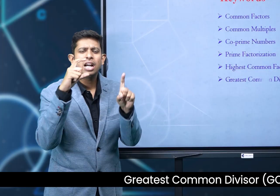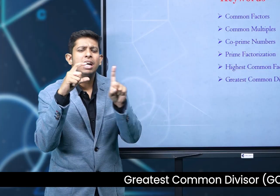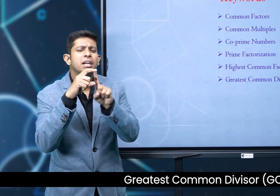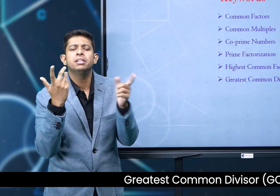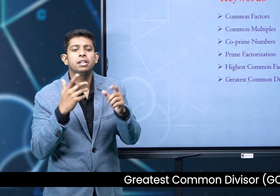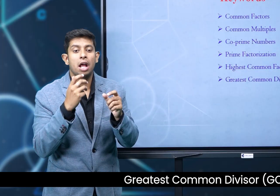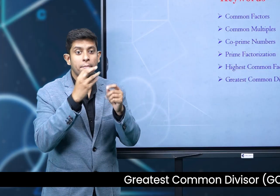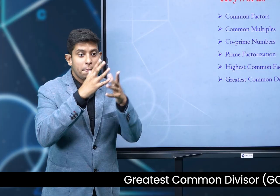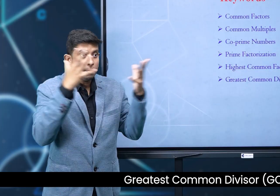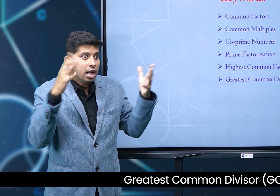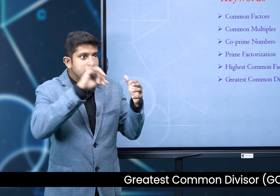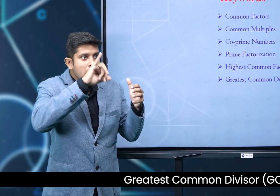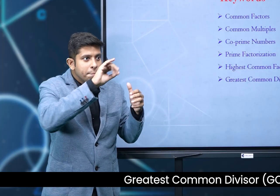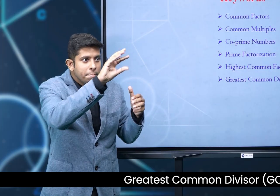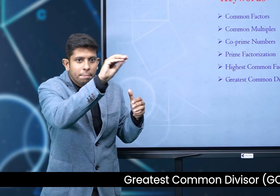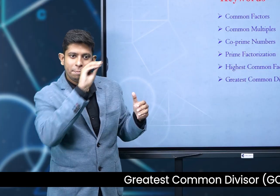greatest common divisor GCD,